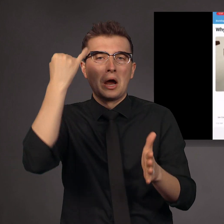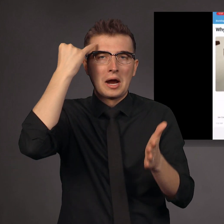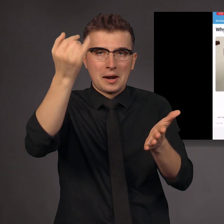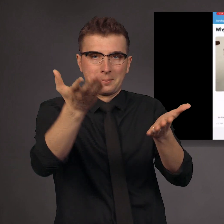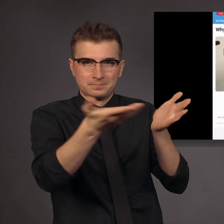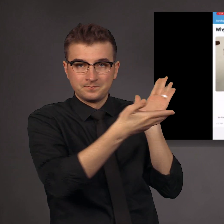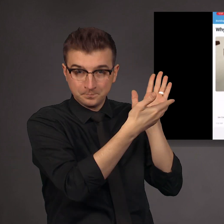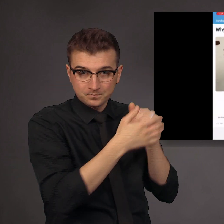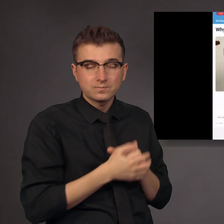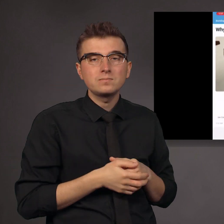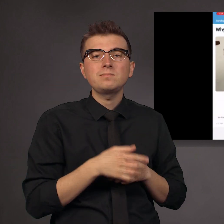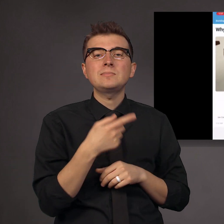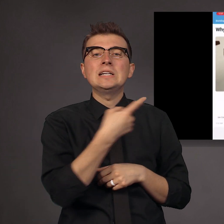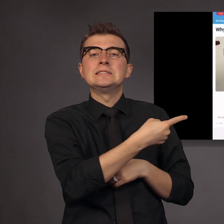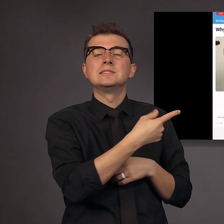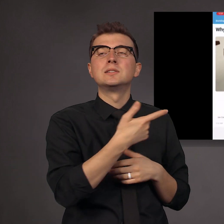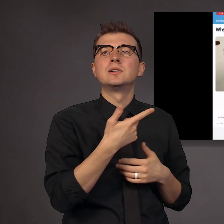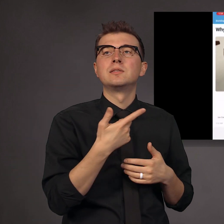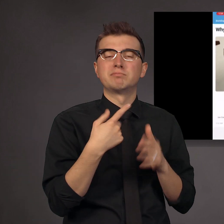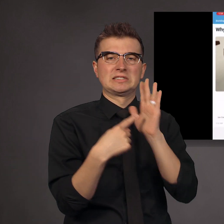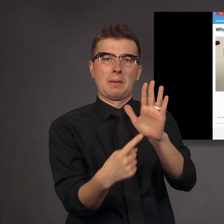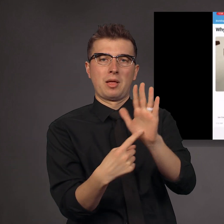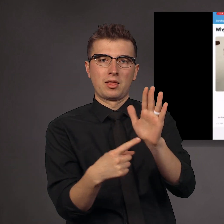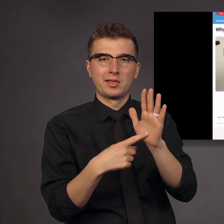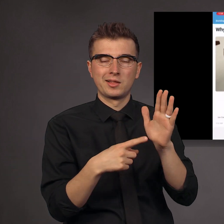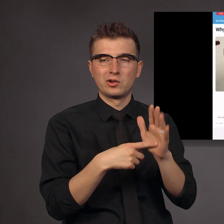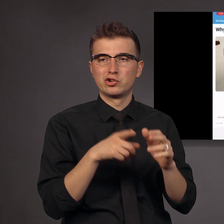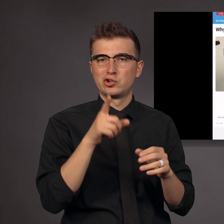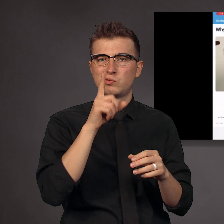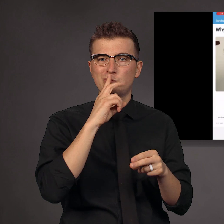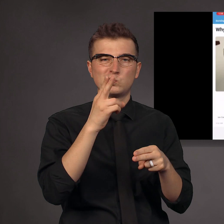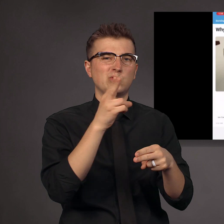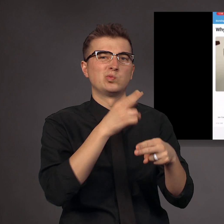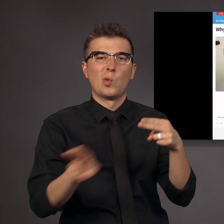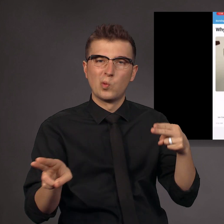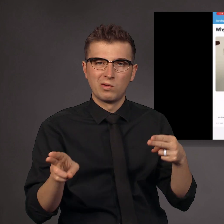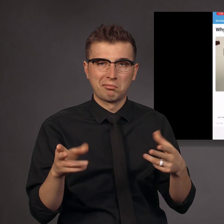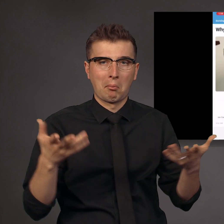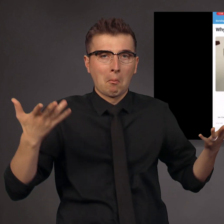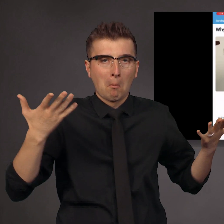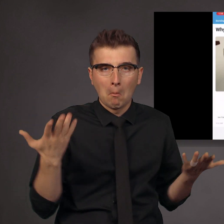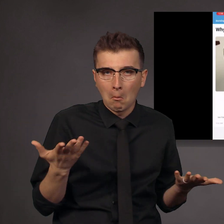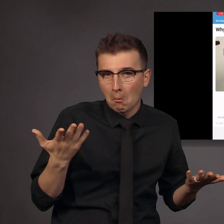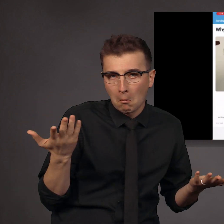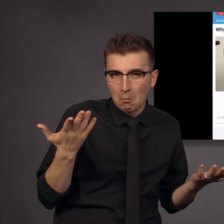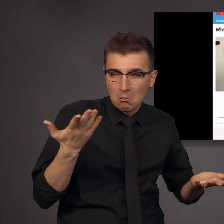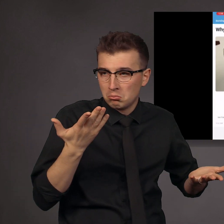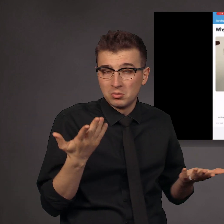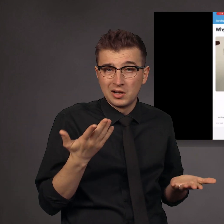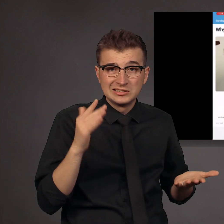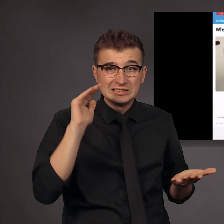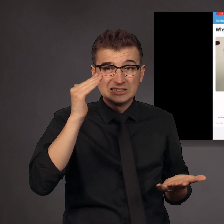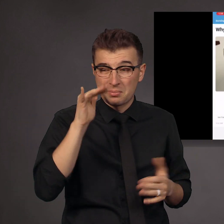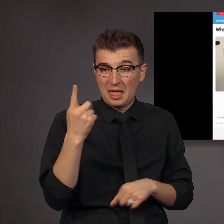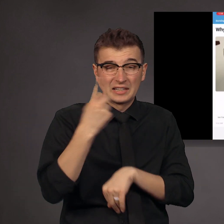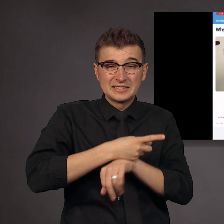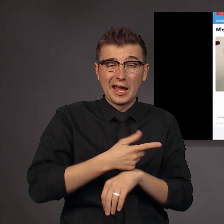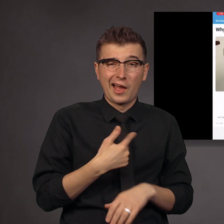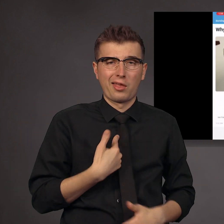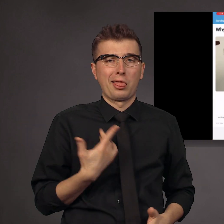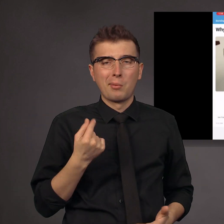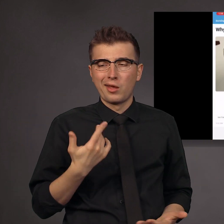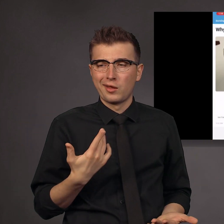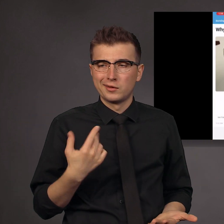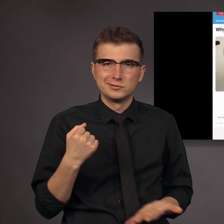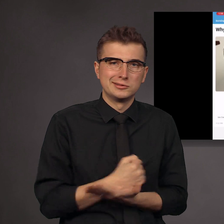here. So this is an example of something really short. Why not? Apparently I was not having the best day, or it was just one of those